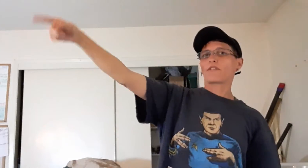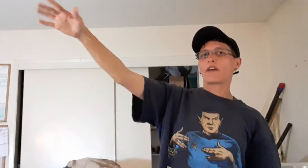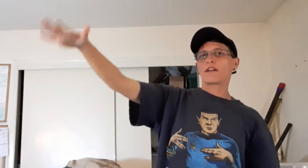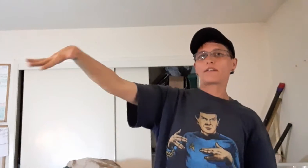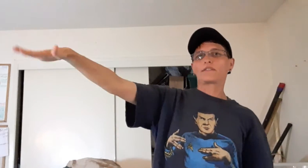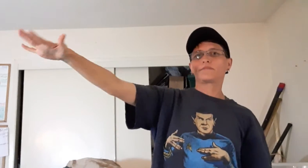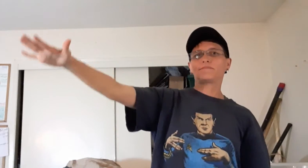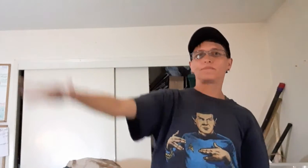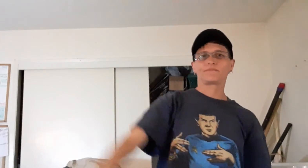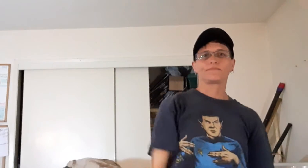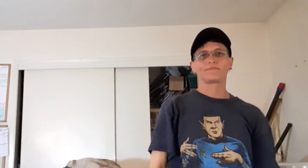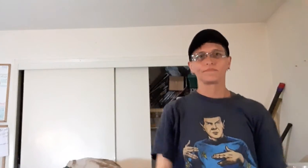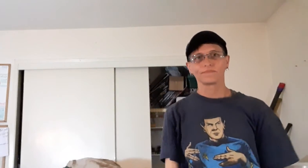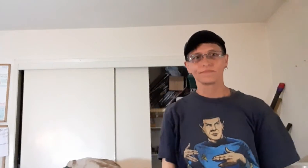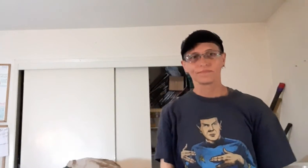there.